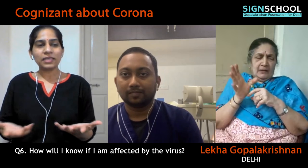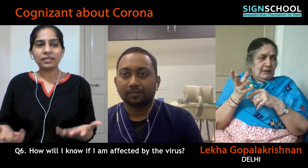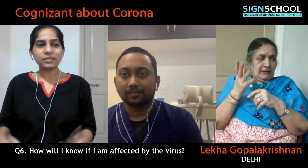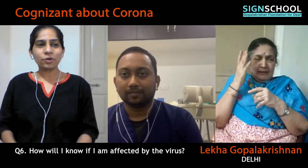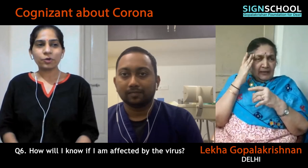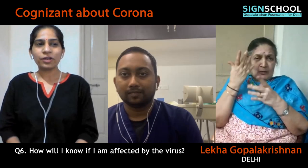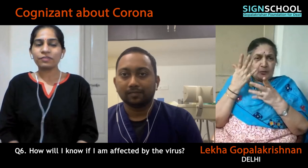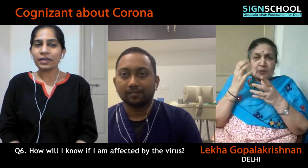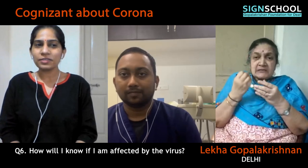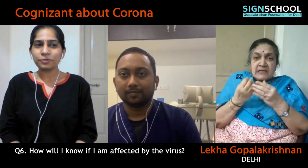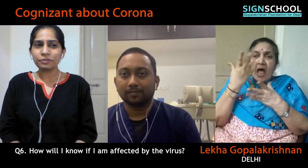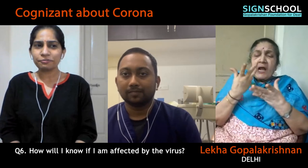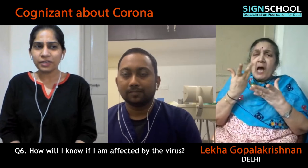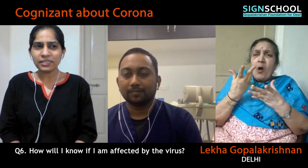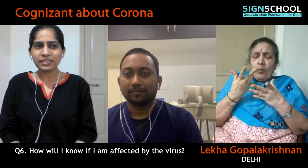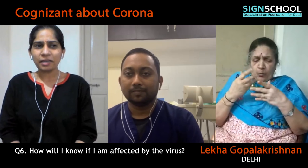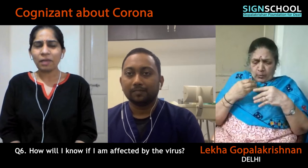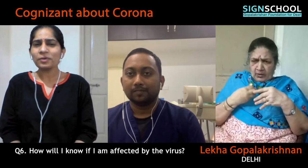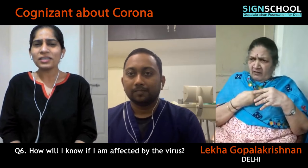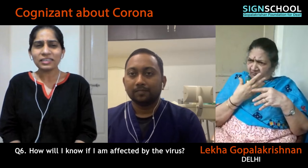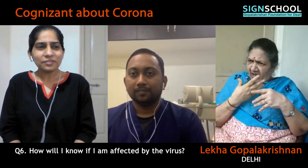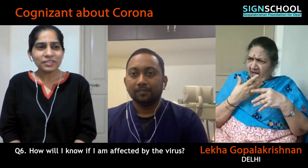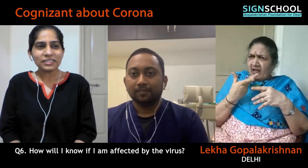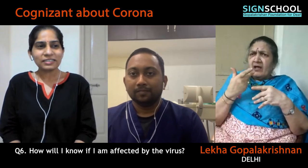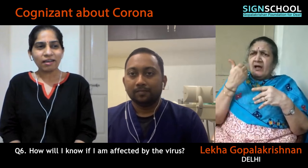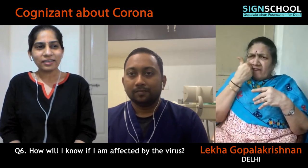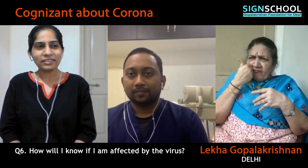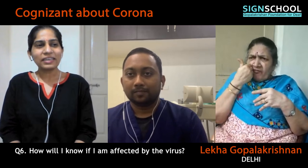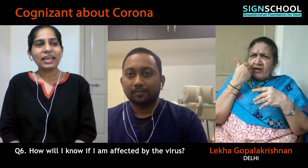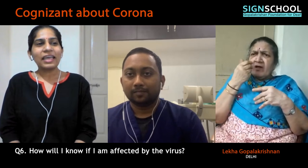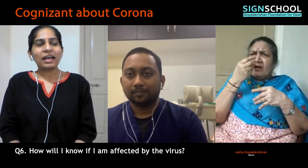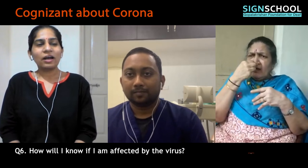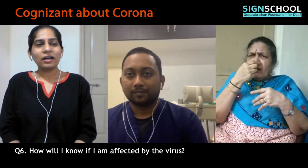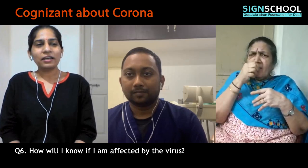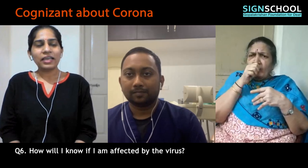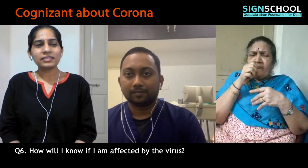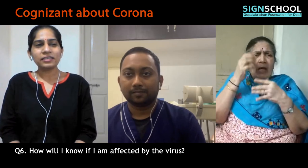So I'm seeing this coronavirus for the first time. How do you even start?